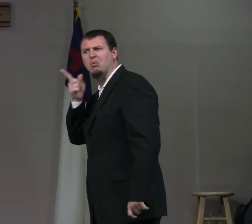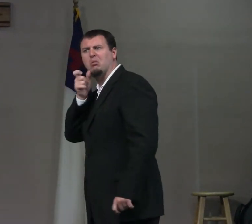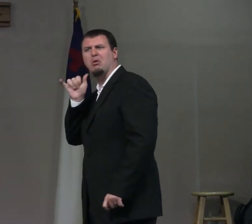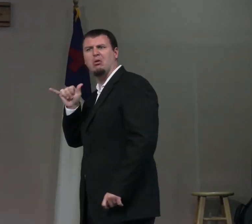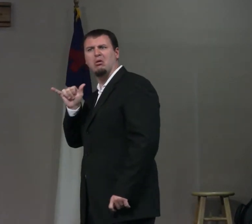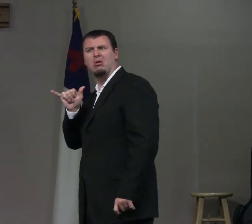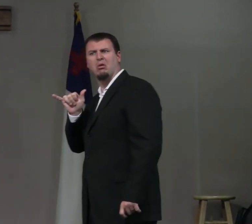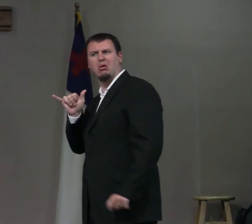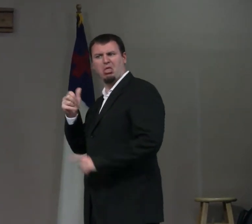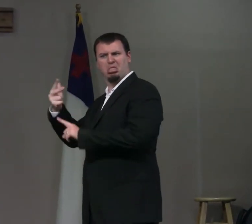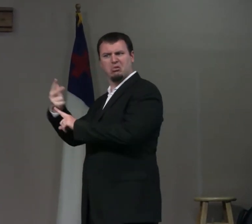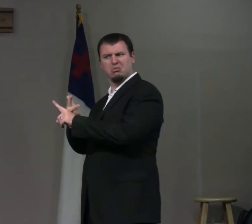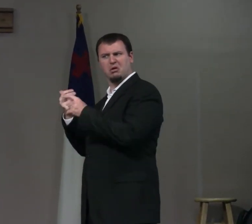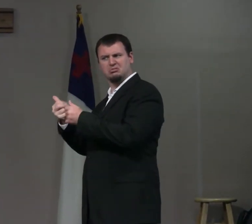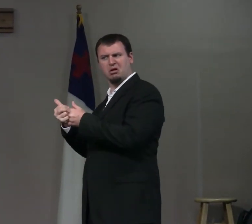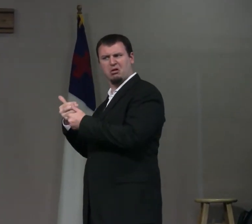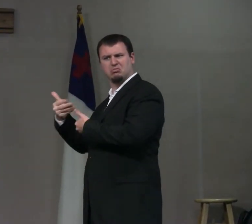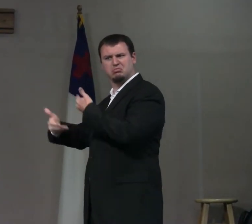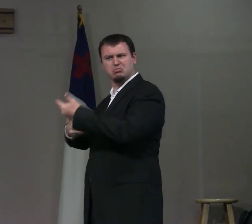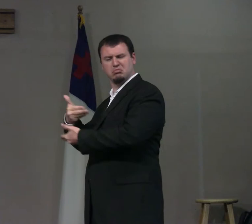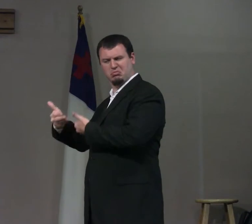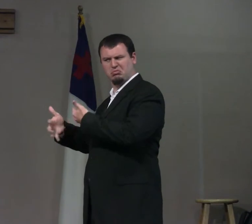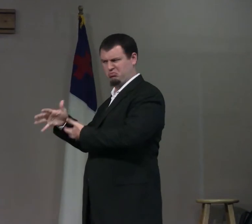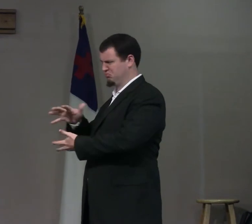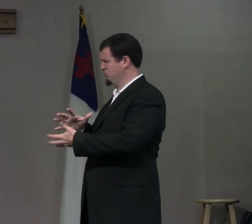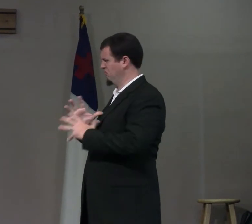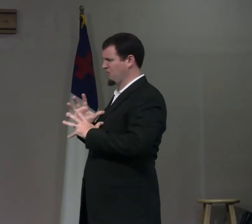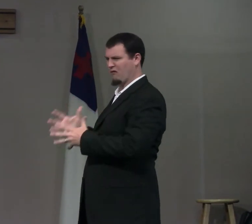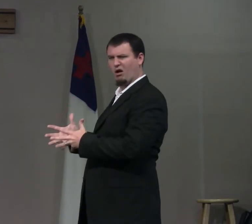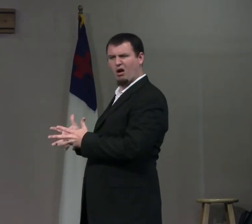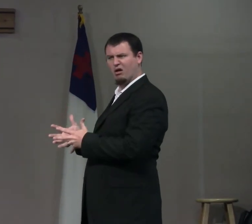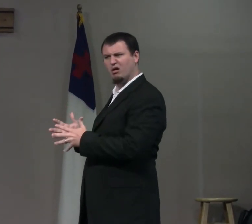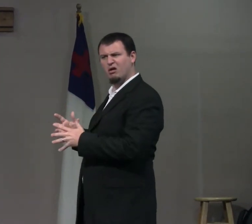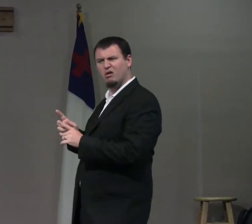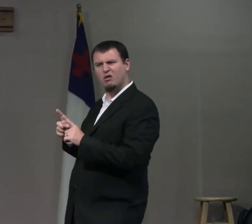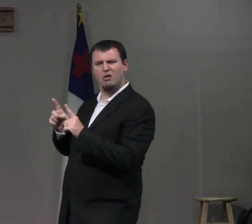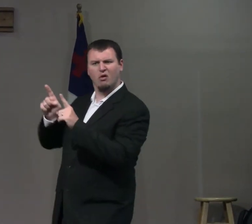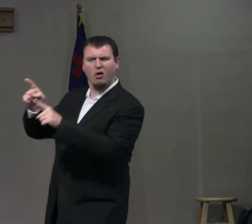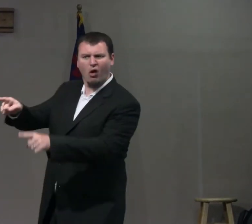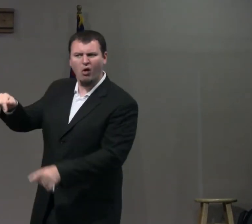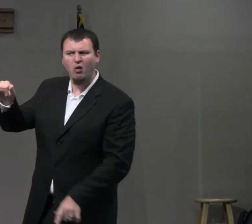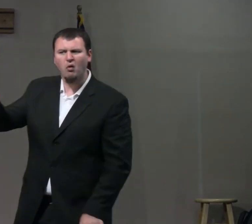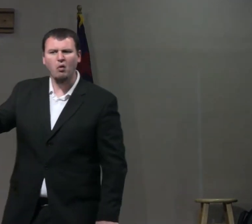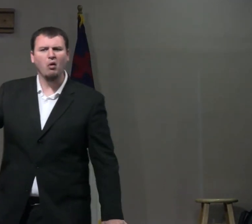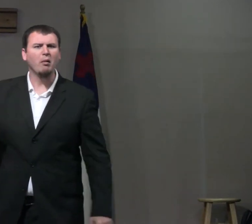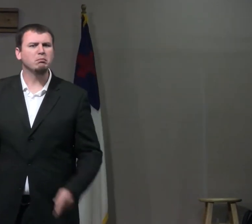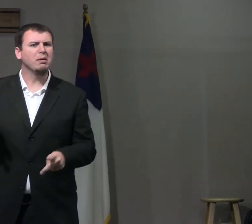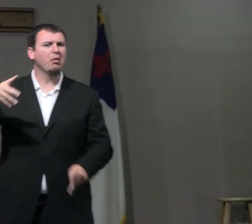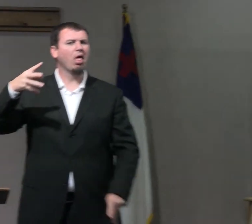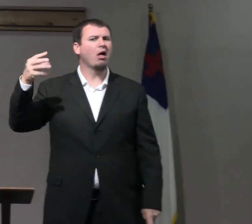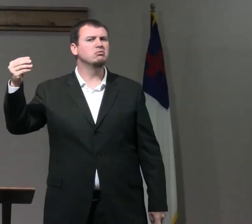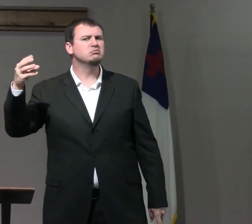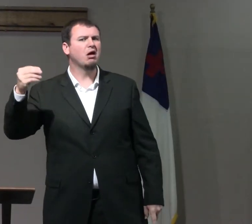I thought I knew him. That might be shocking to you. I mean, he's been here for 3 months now, and he's been fine. And then you go